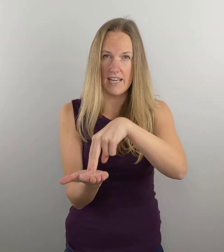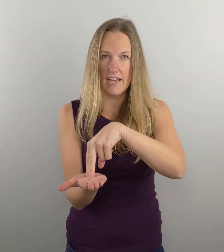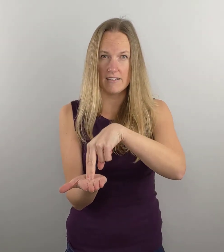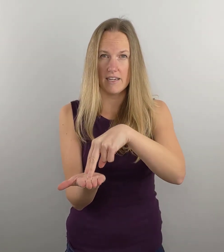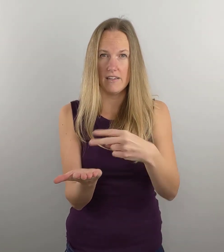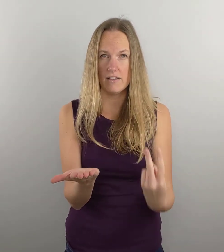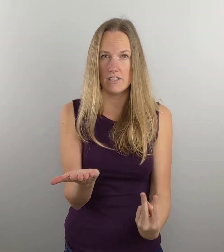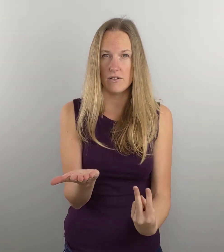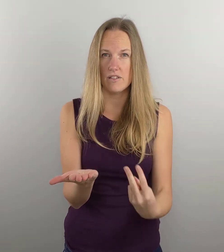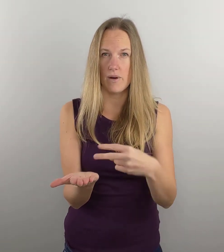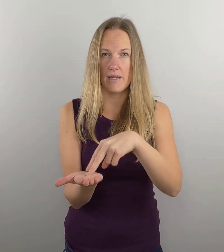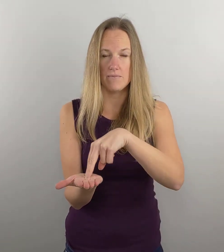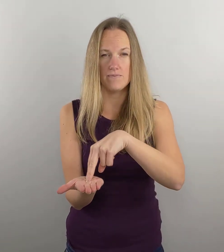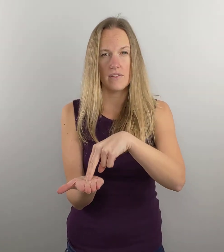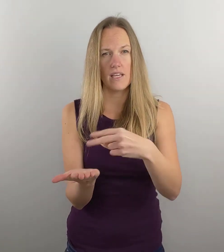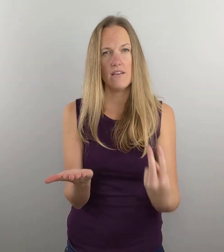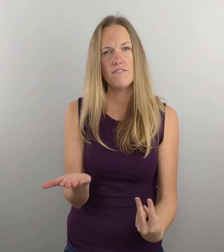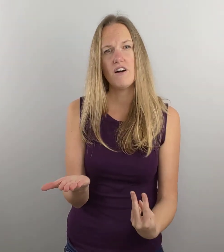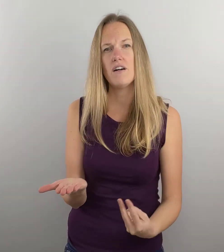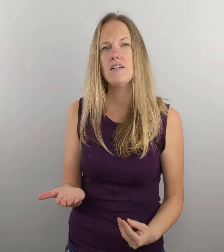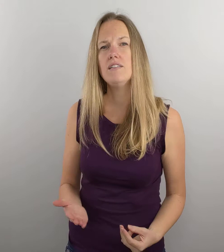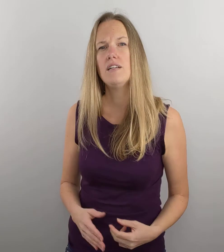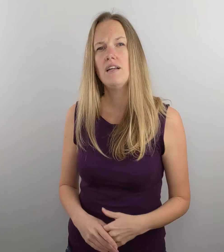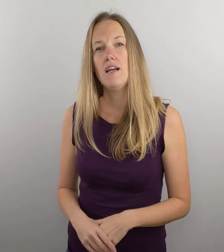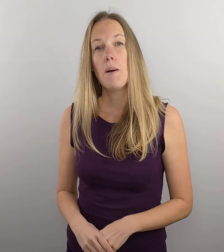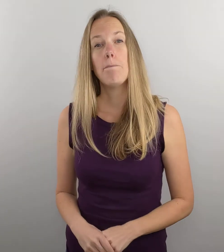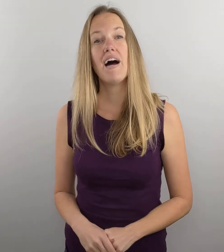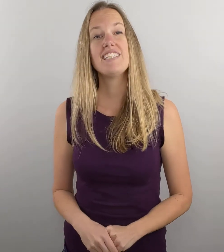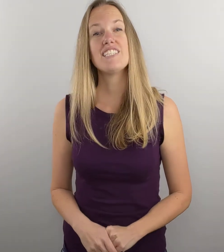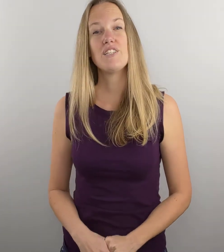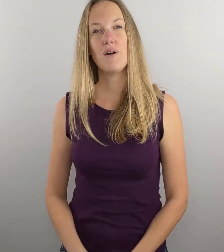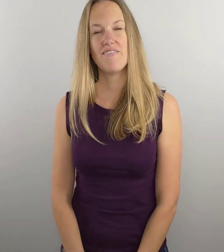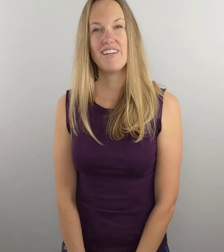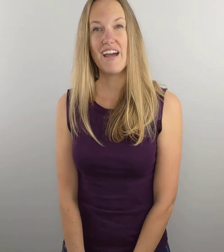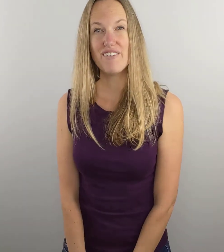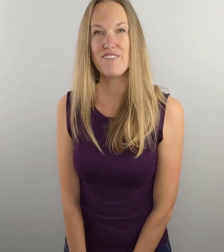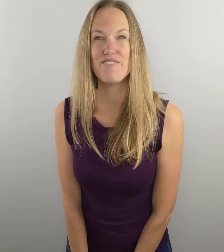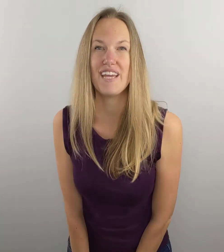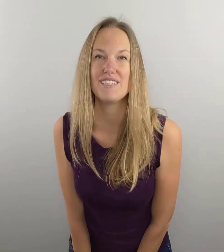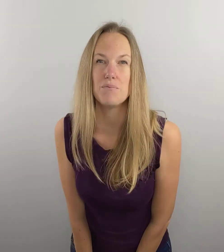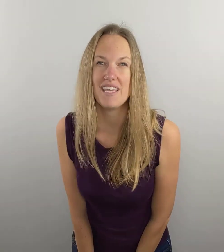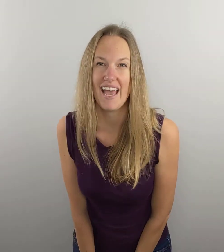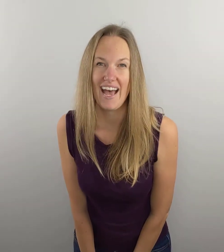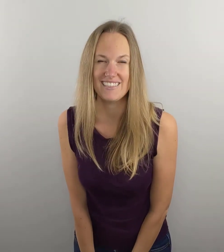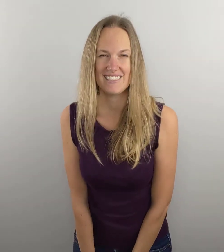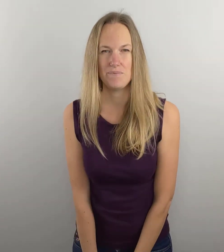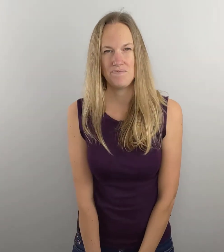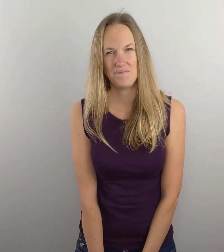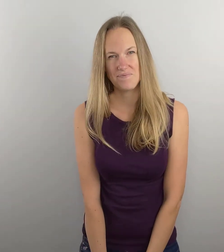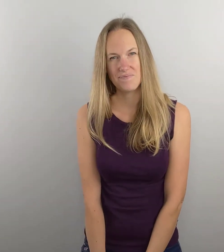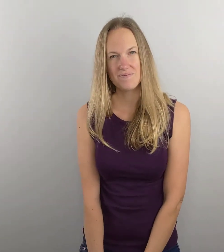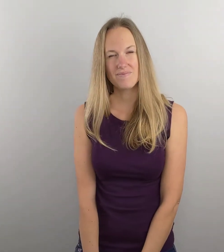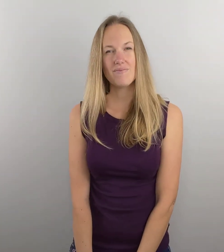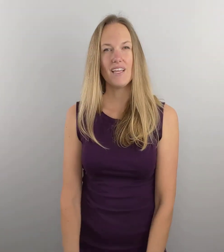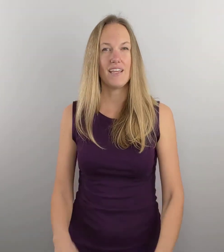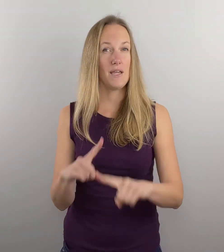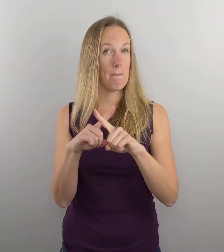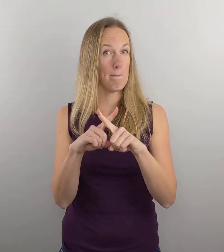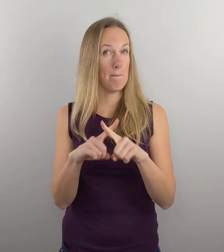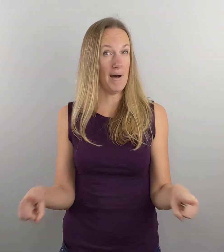that, okay? You can do either way, okay? Fall, but you have never failed me yet, okay?